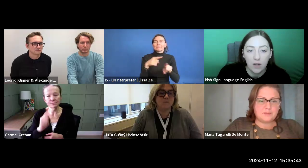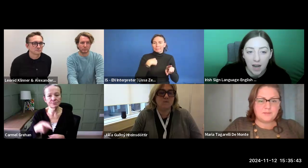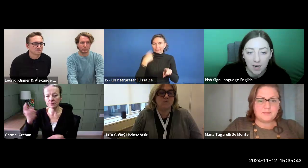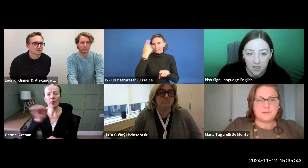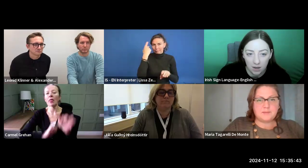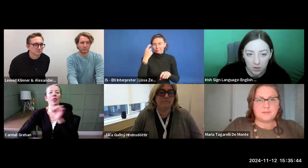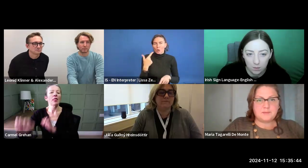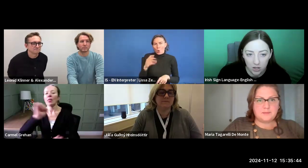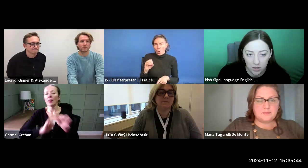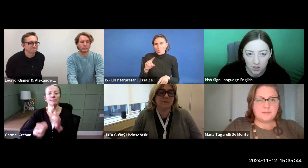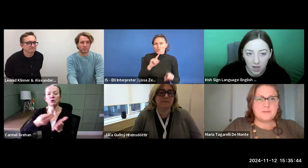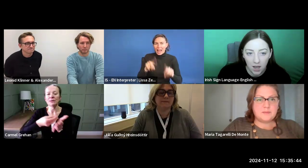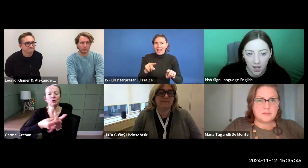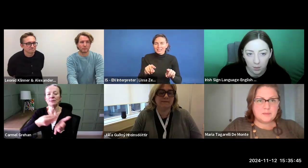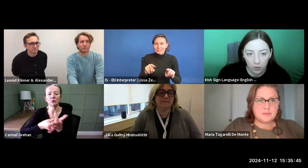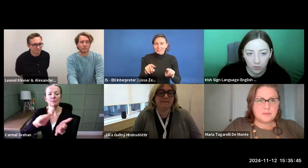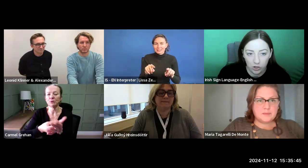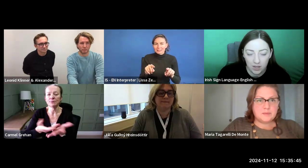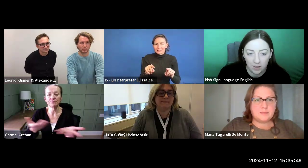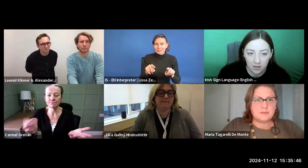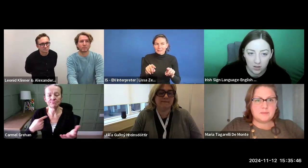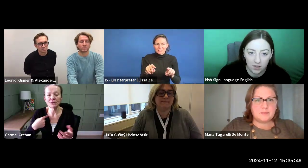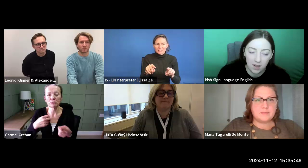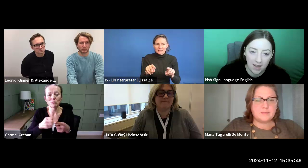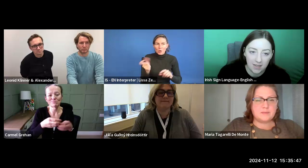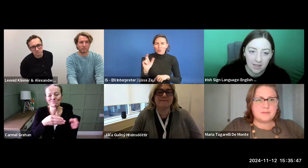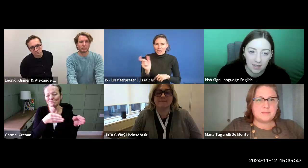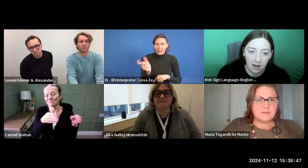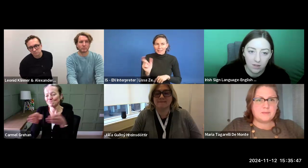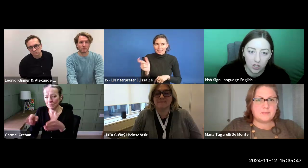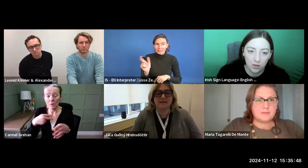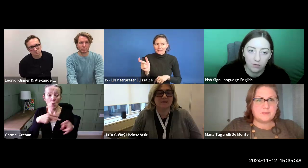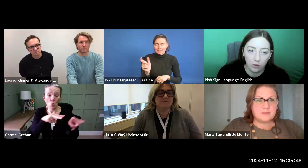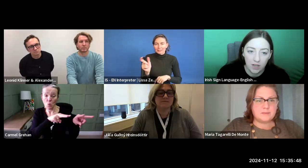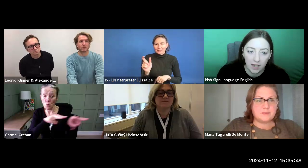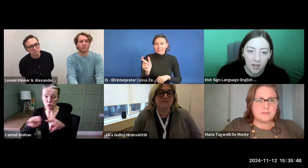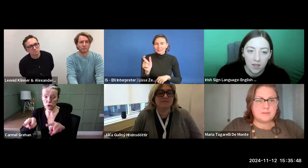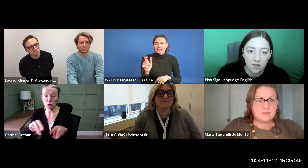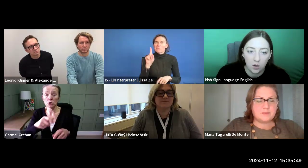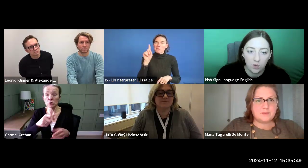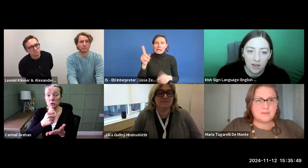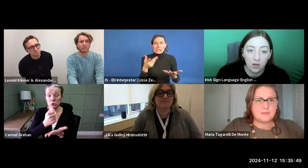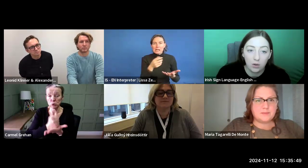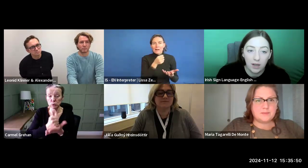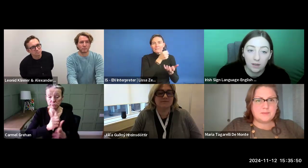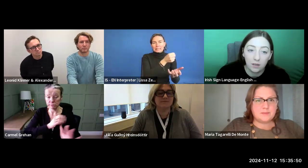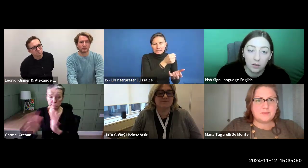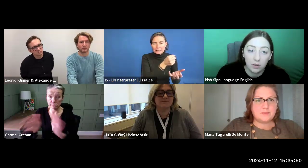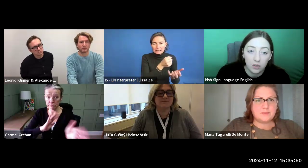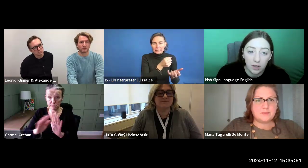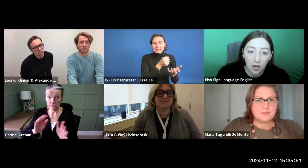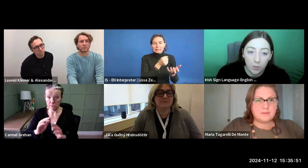using Go React. That was mentioned, but unfortunately there's just hesitancy there, obviously due to funding. So we've had to look